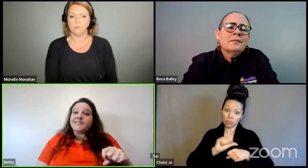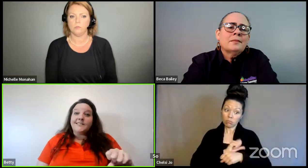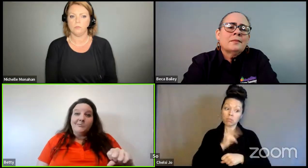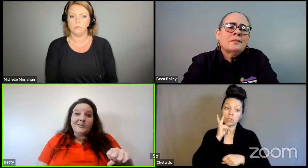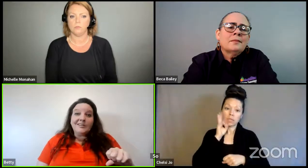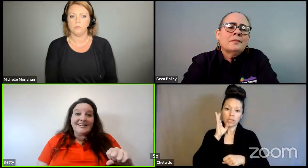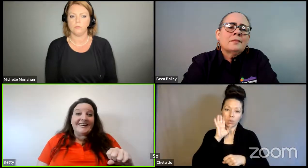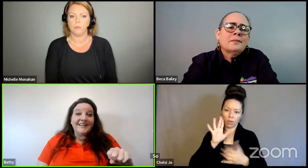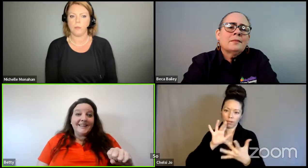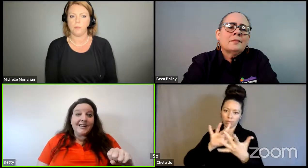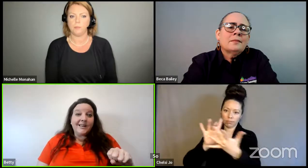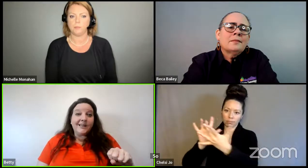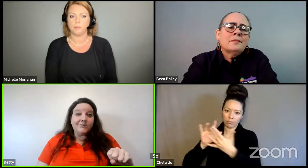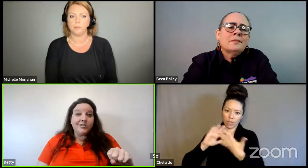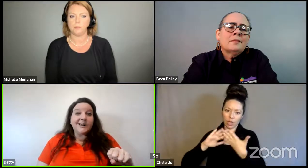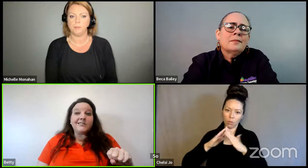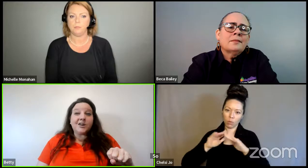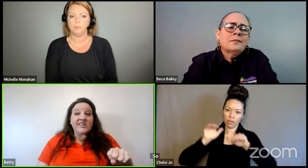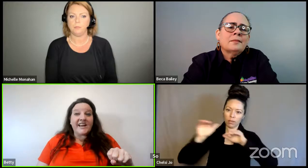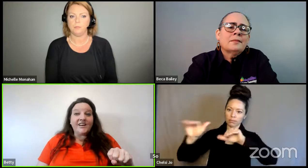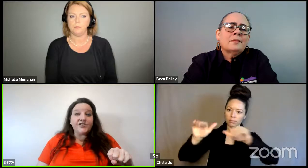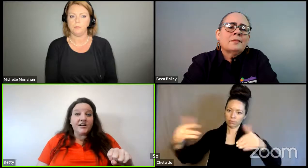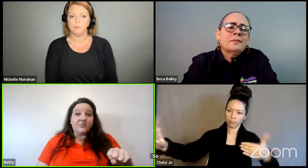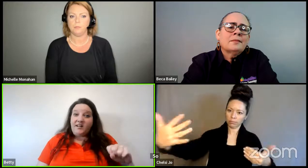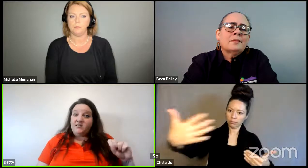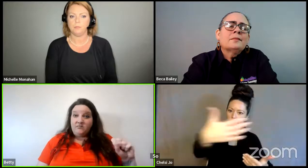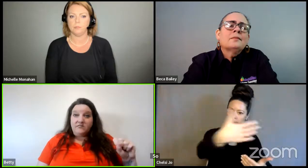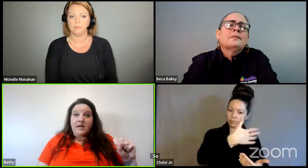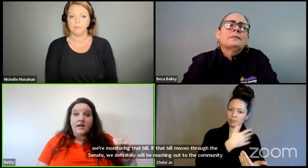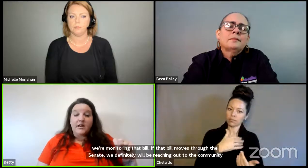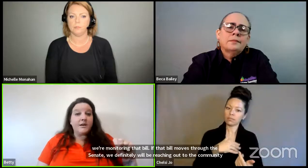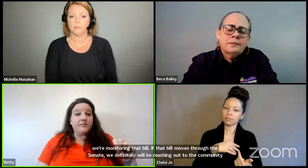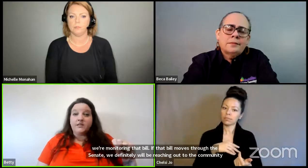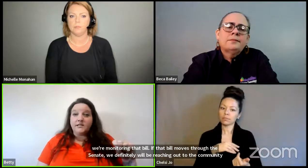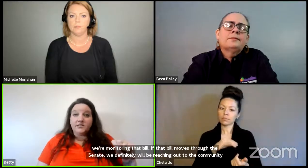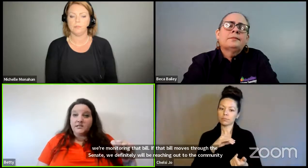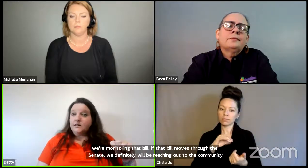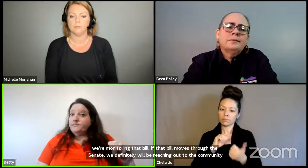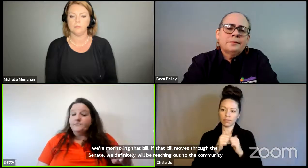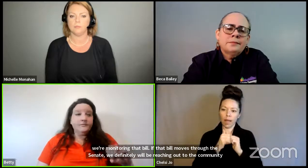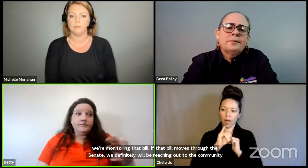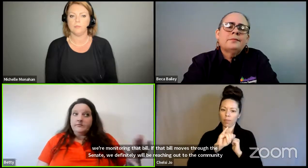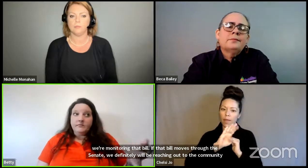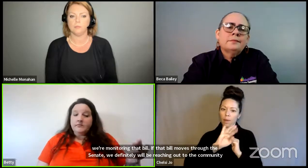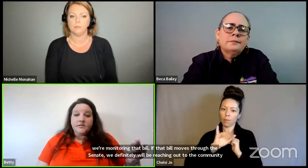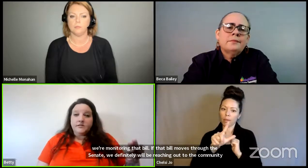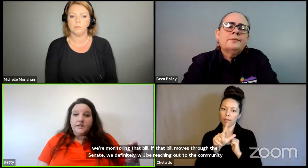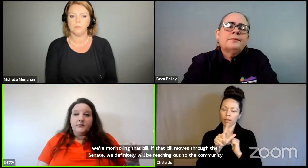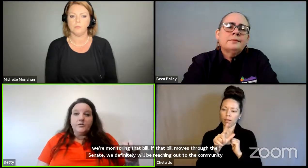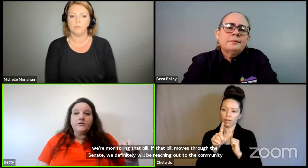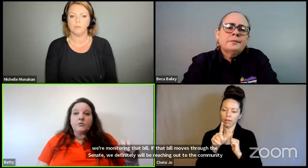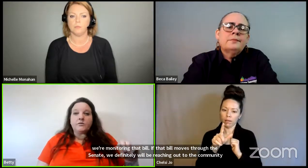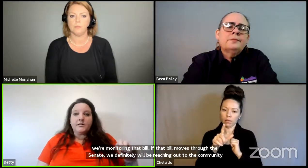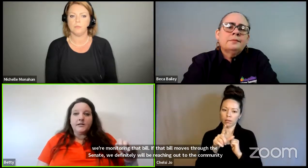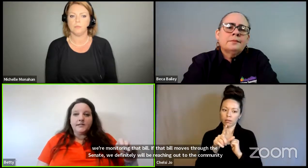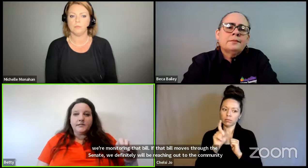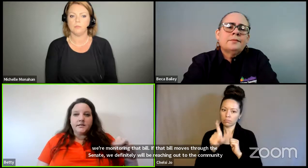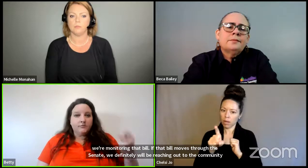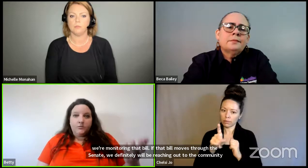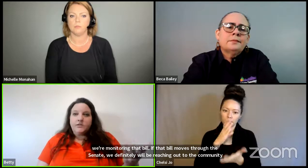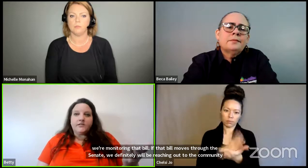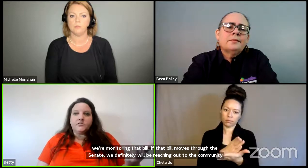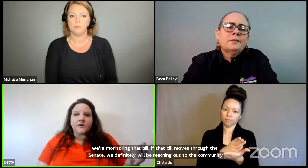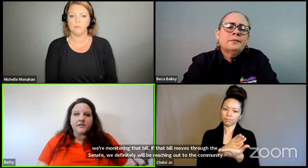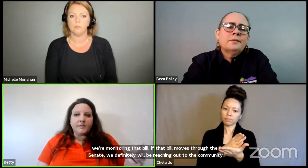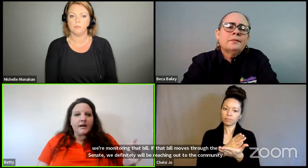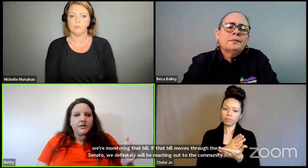reaching out to the community and put out a call to action about that, how that bill needs to not move forward, because